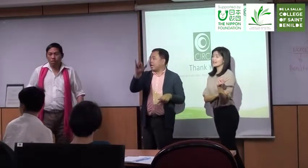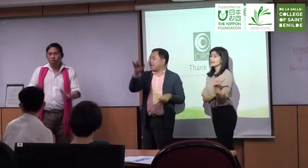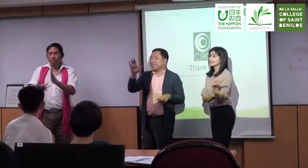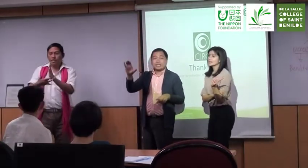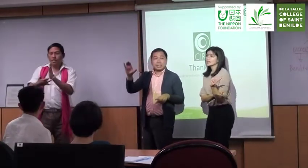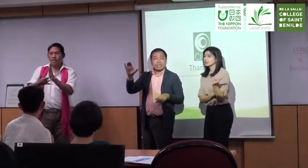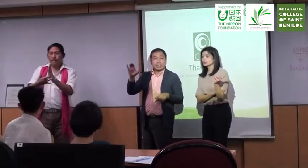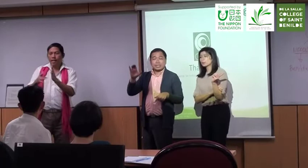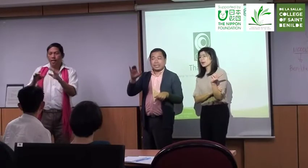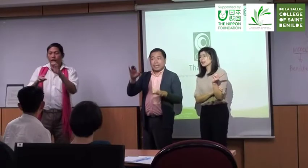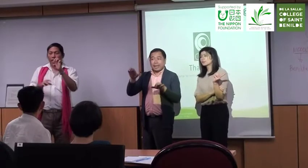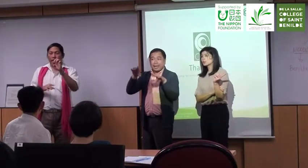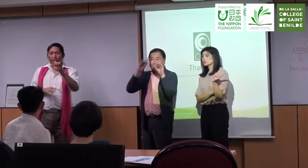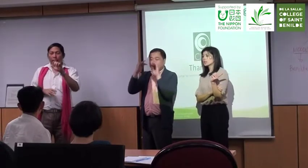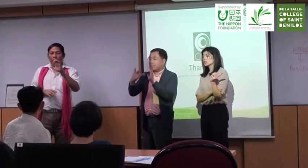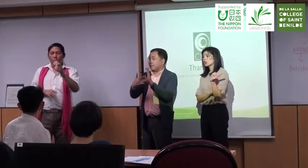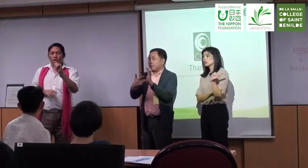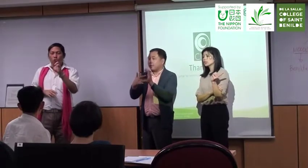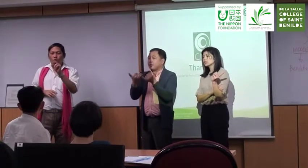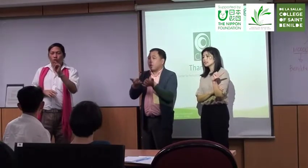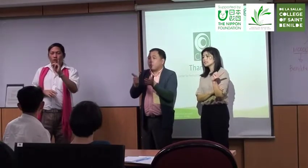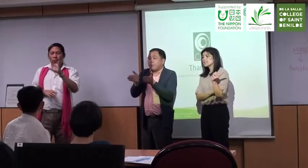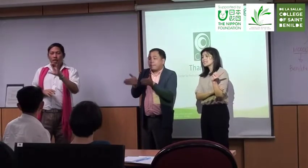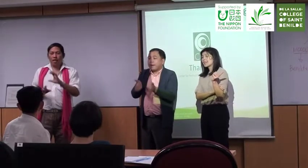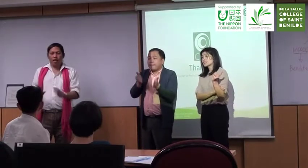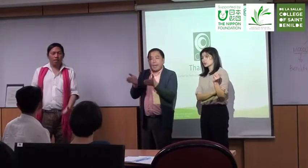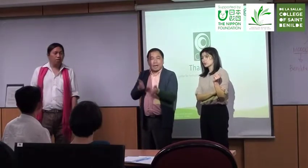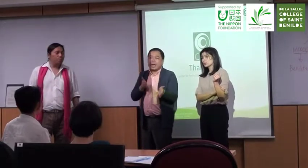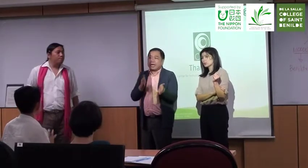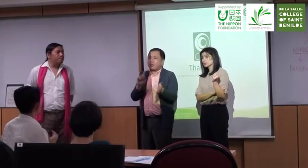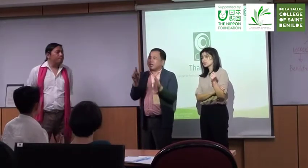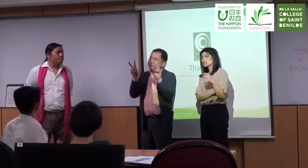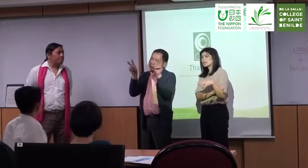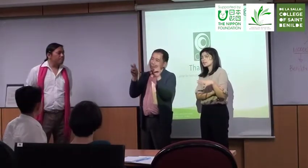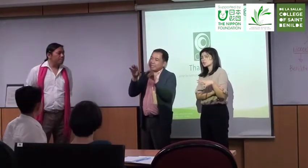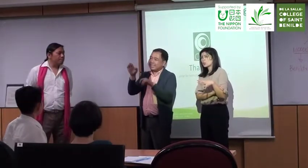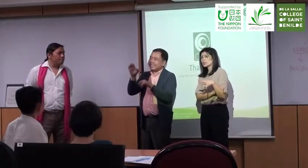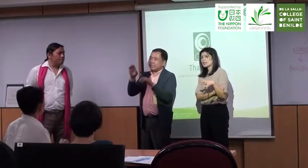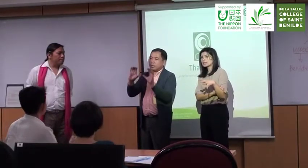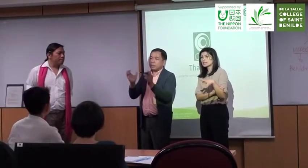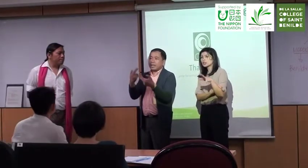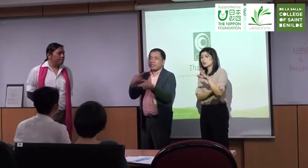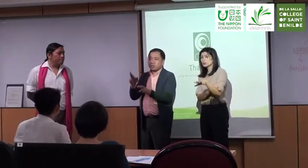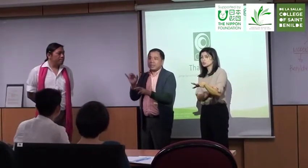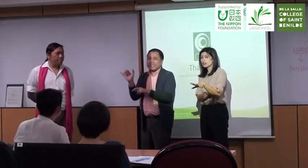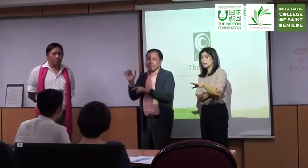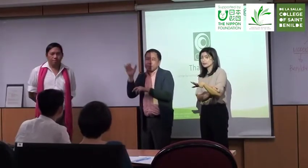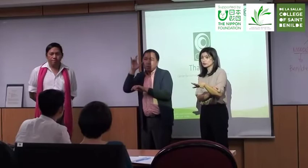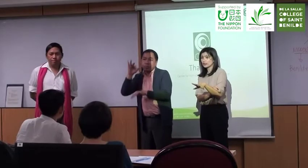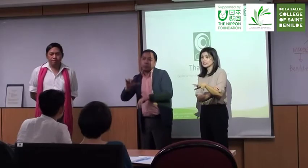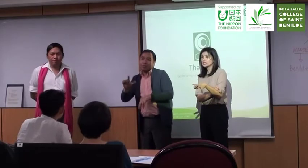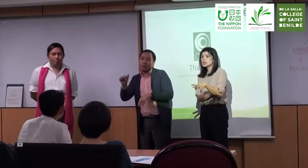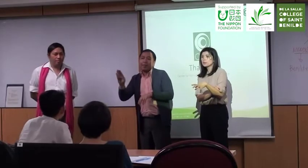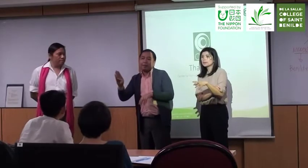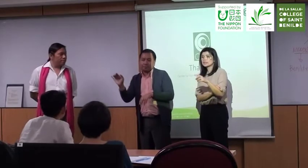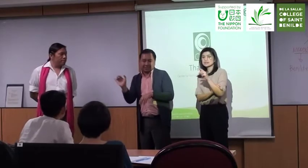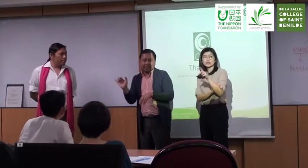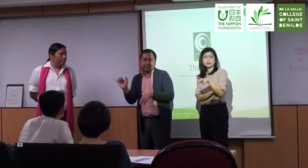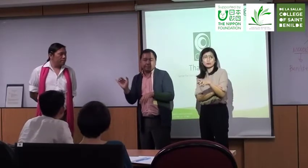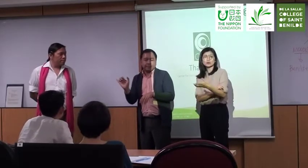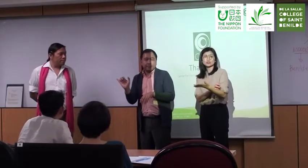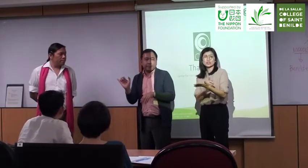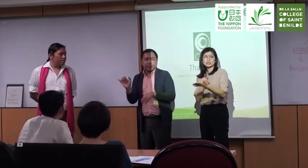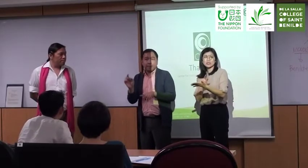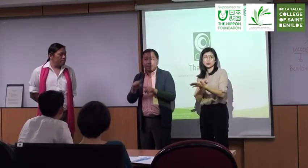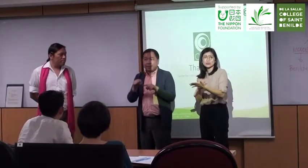CIRC EdTech, they're preparing for what they call an e-classroom. So an e-classroom is kind of like a computer laboratory, but